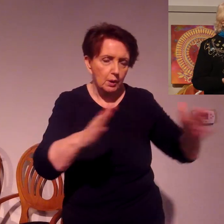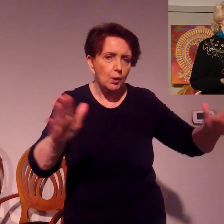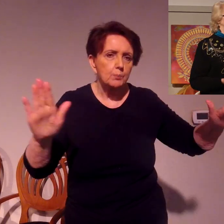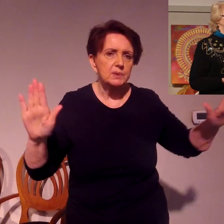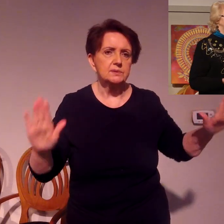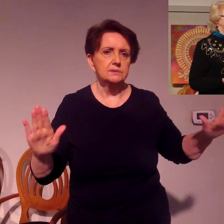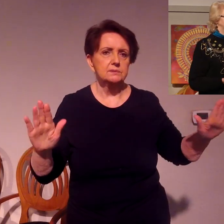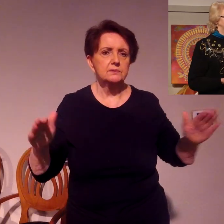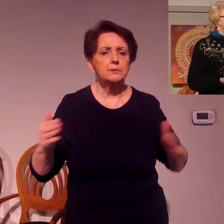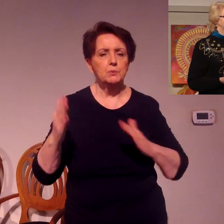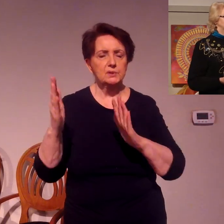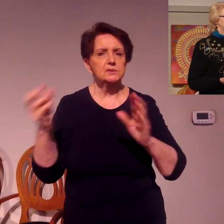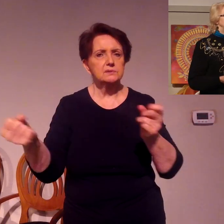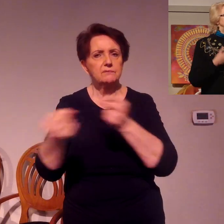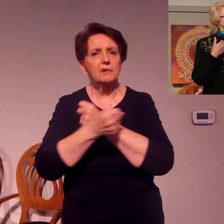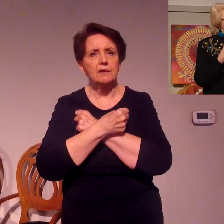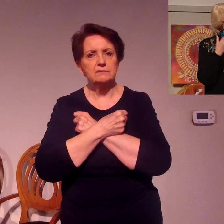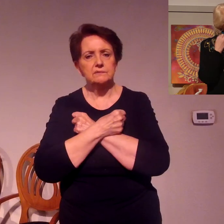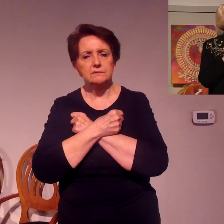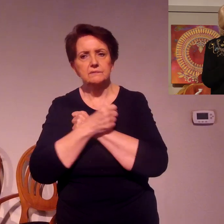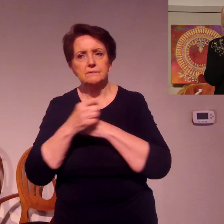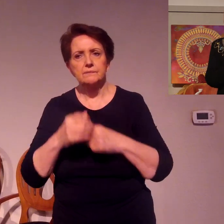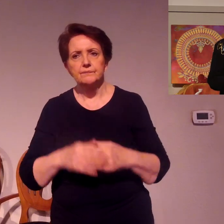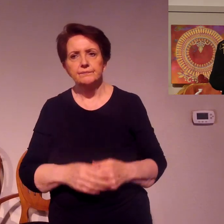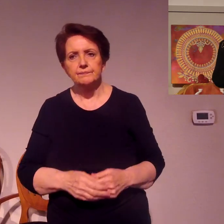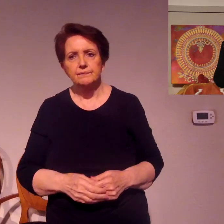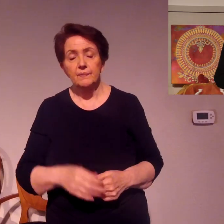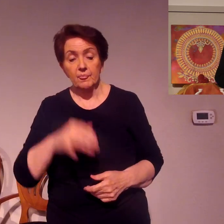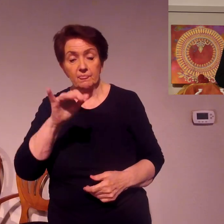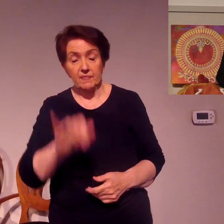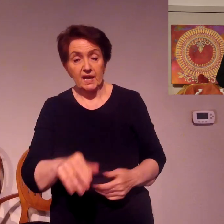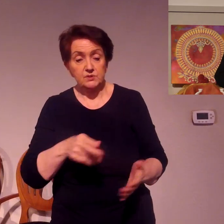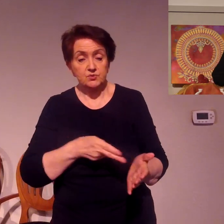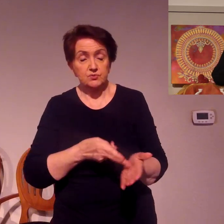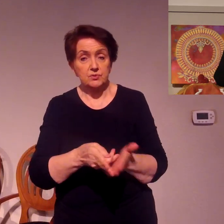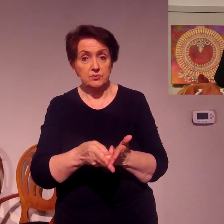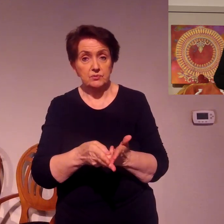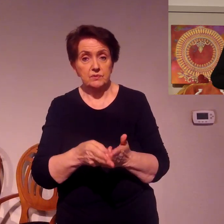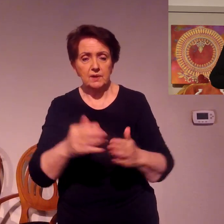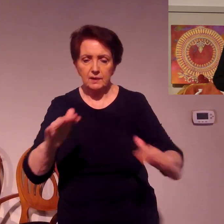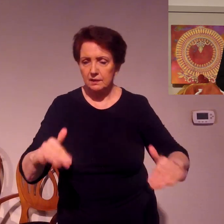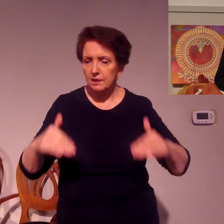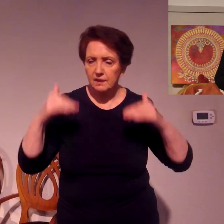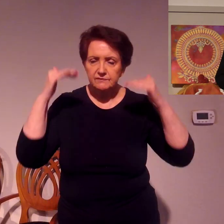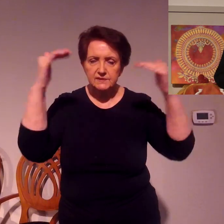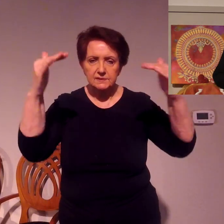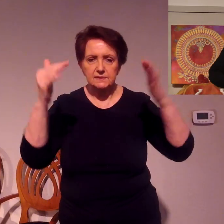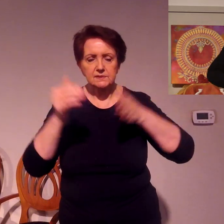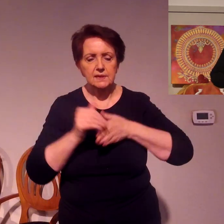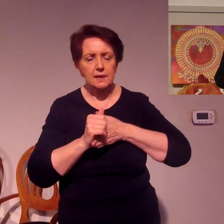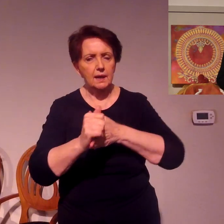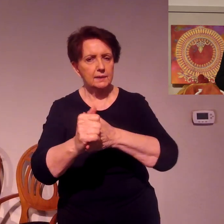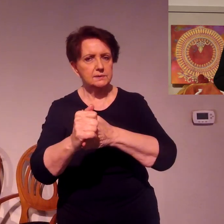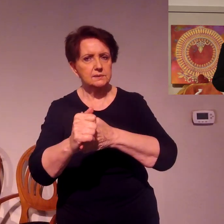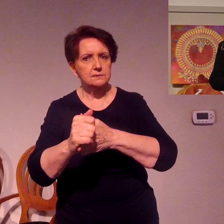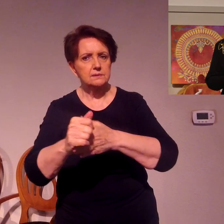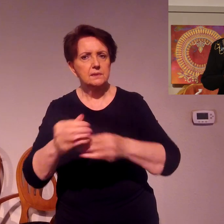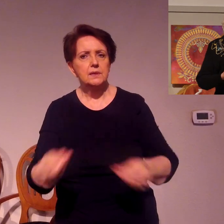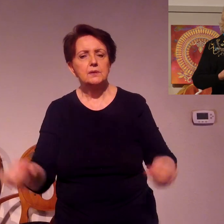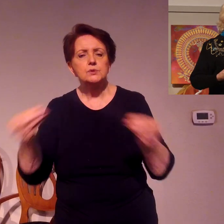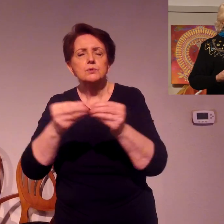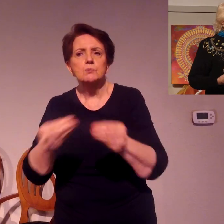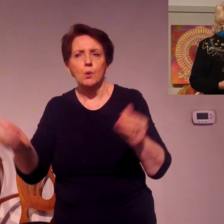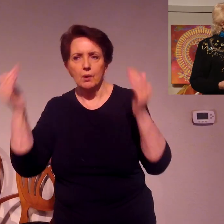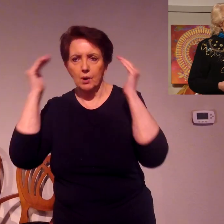of love. That very truth lifts us and guides us into greater